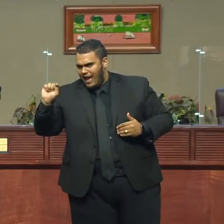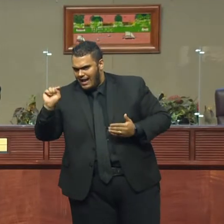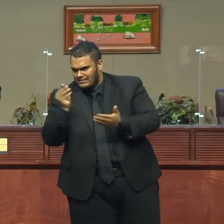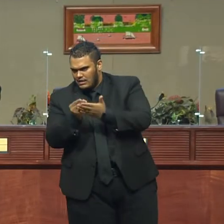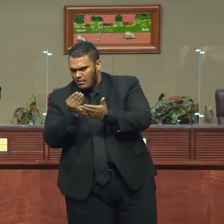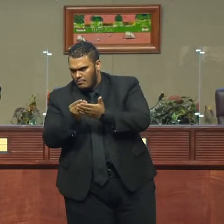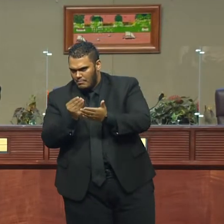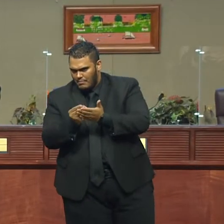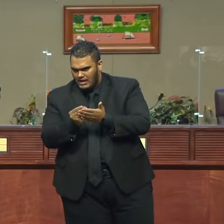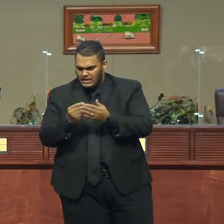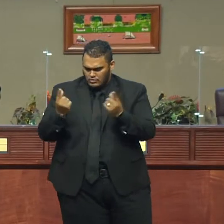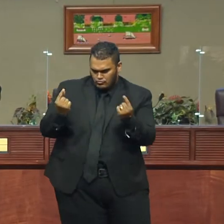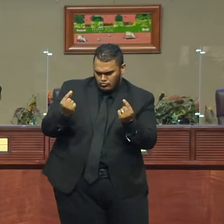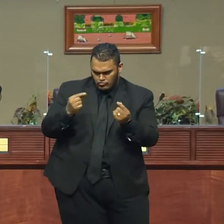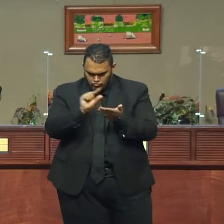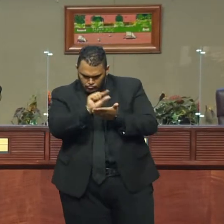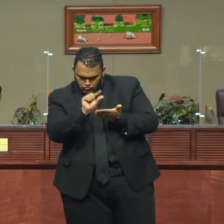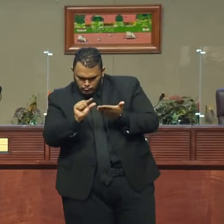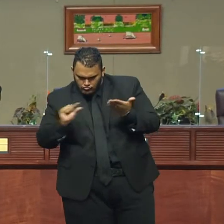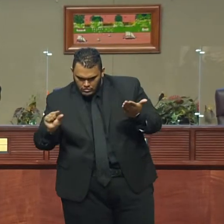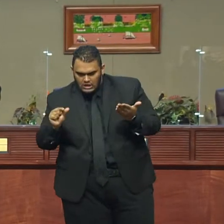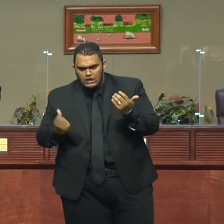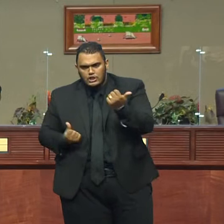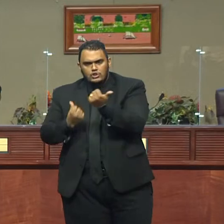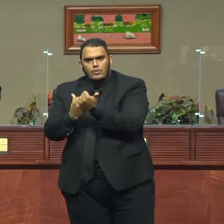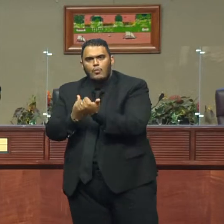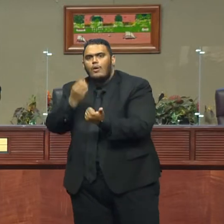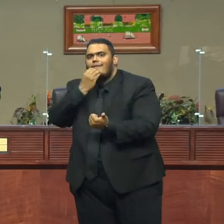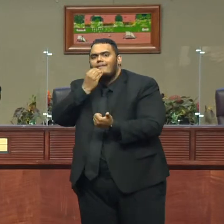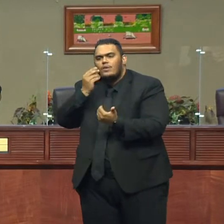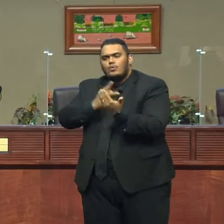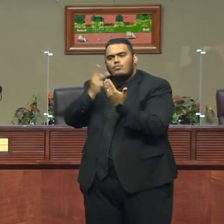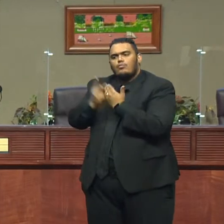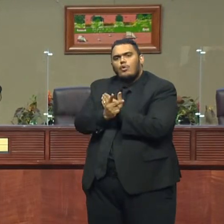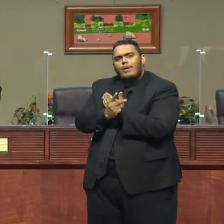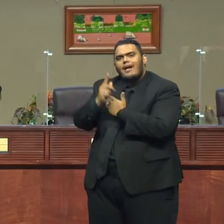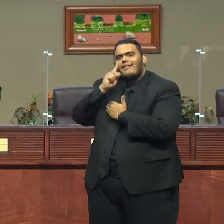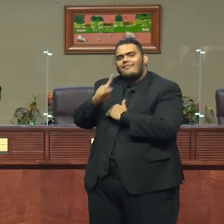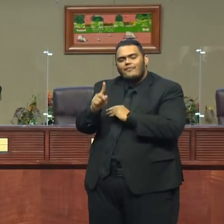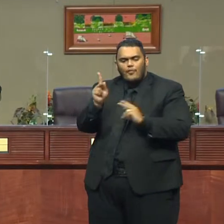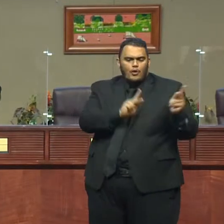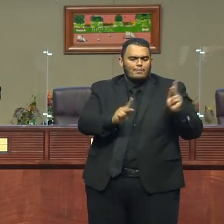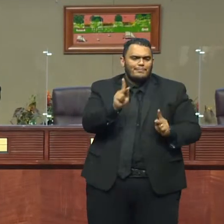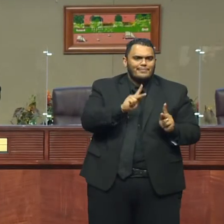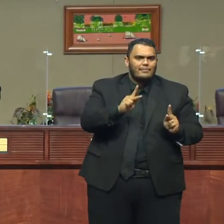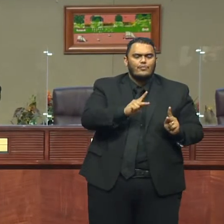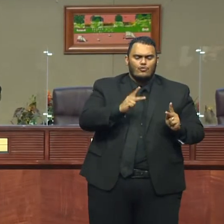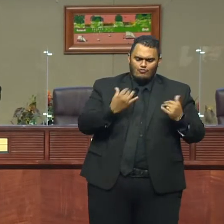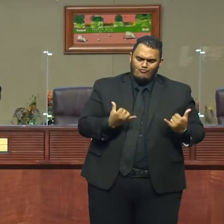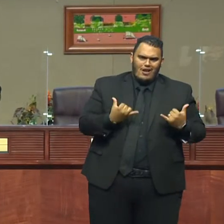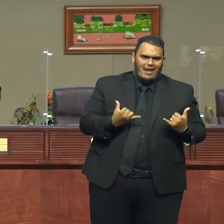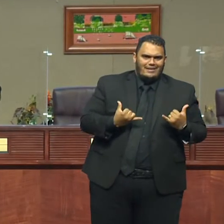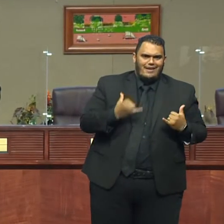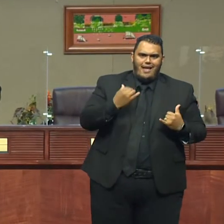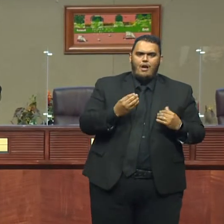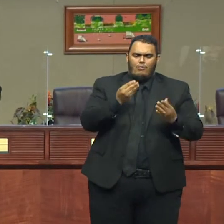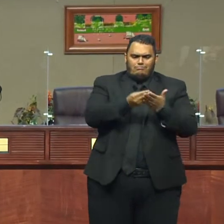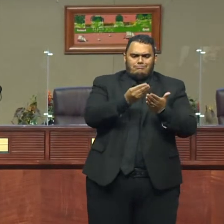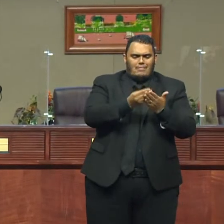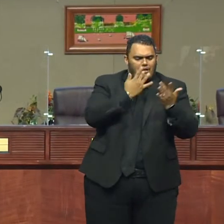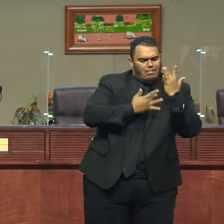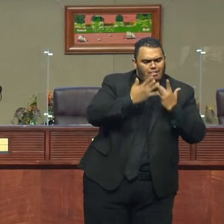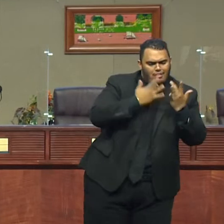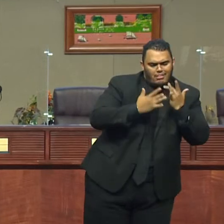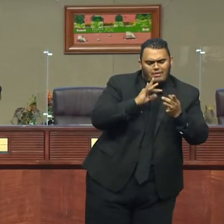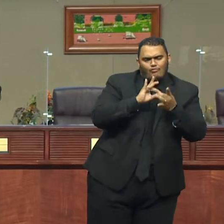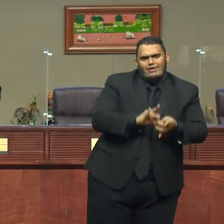Food Distribution Program for low-income households who have been impacted by COVID-19. Funding that we are giving to Westlakes will